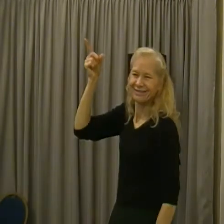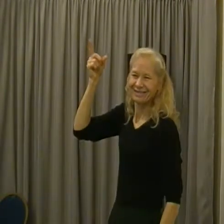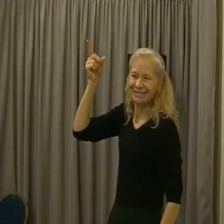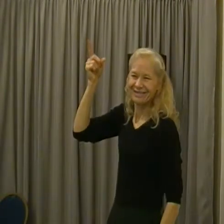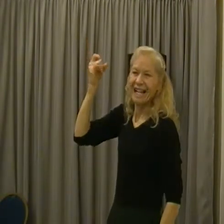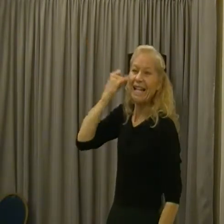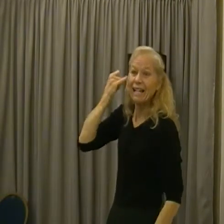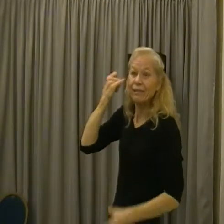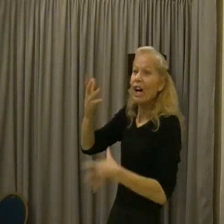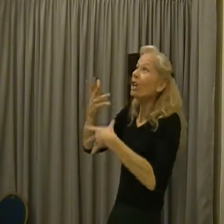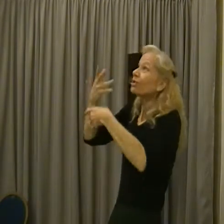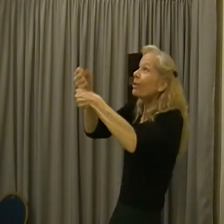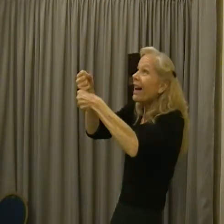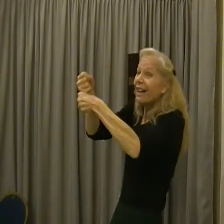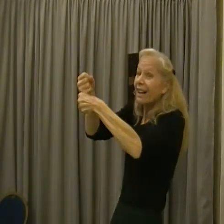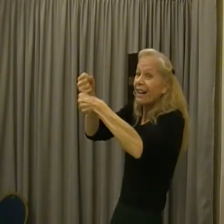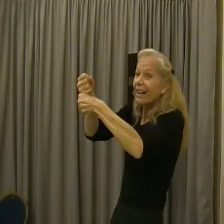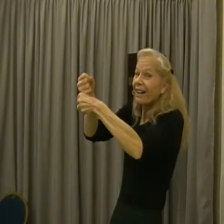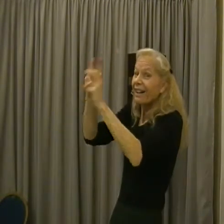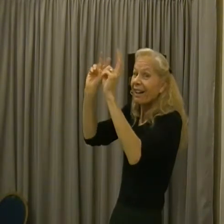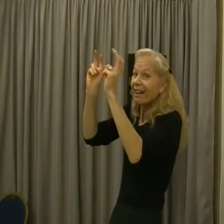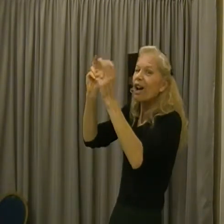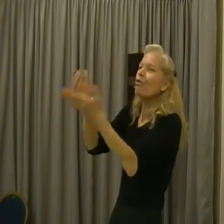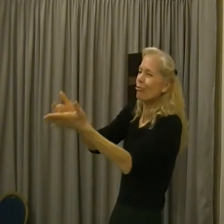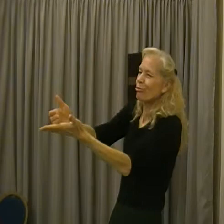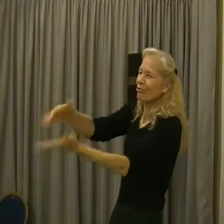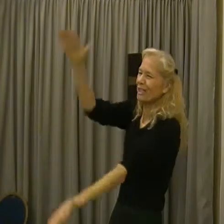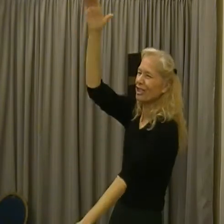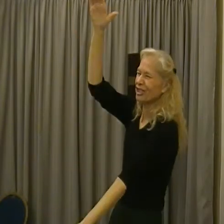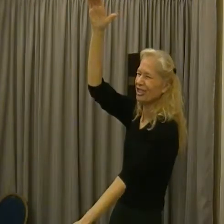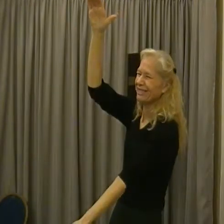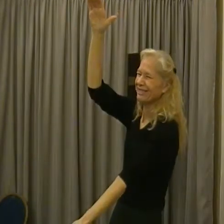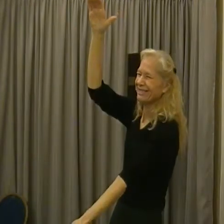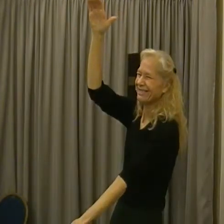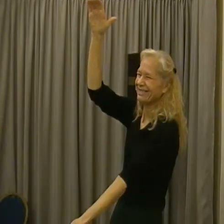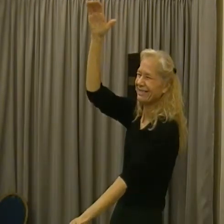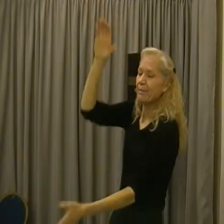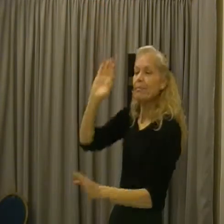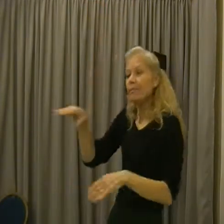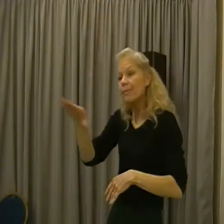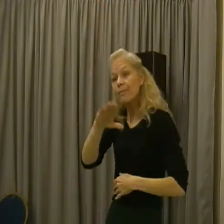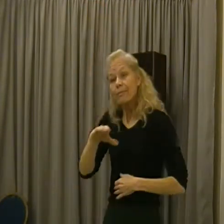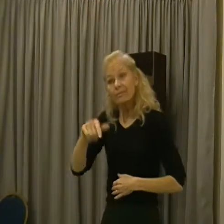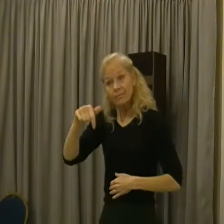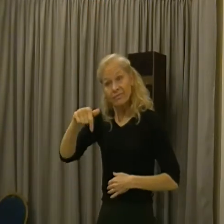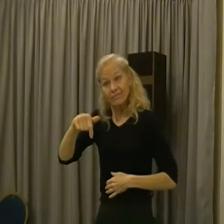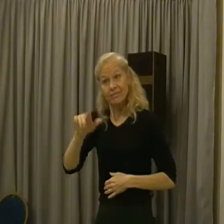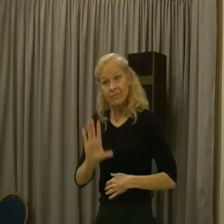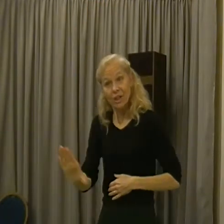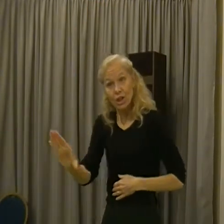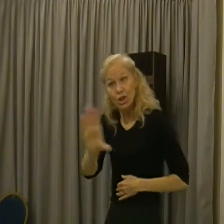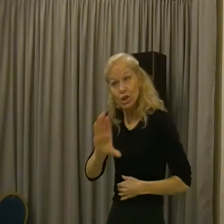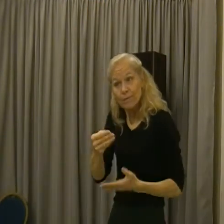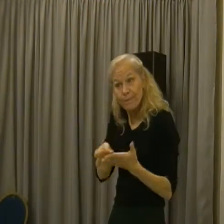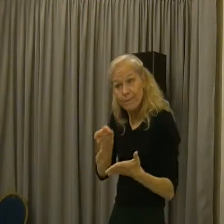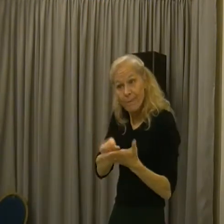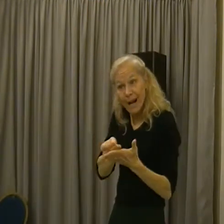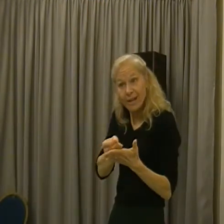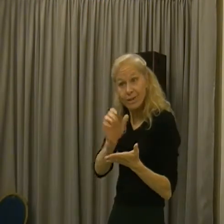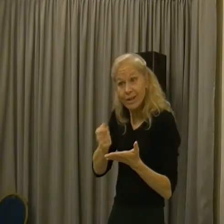way, you can't leave here with your wealth, can you? But you know what you can leave here with? God's